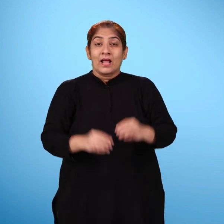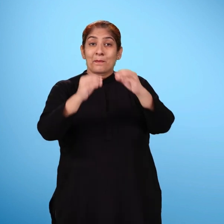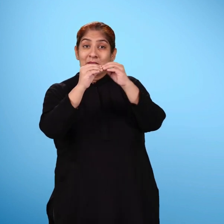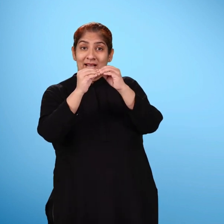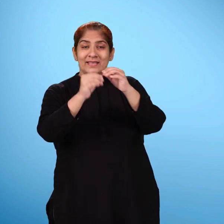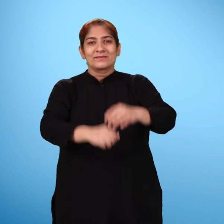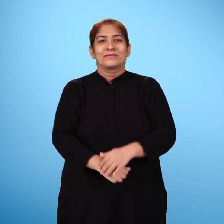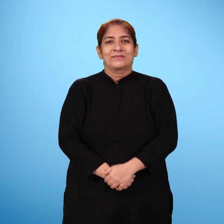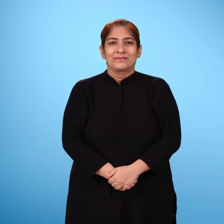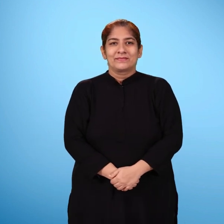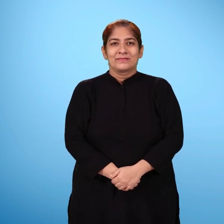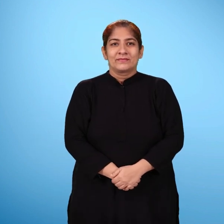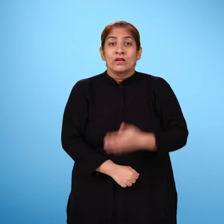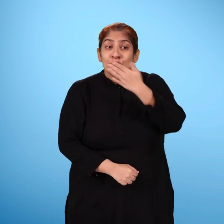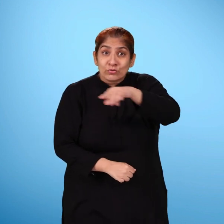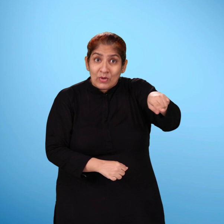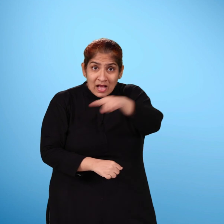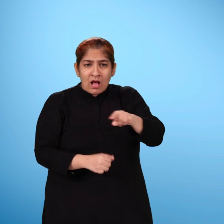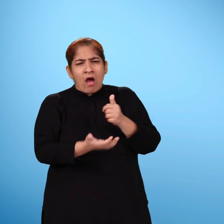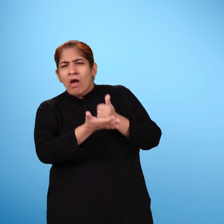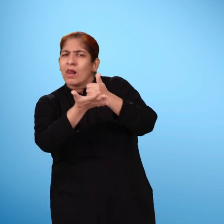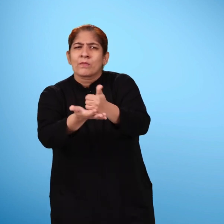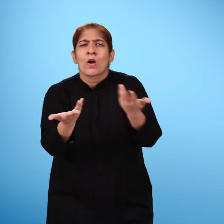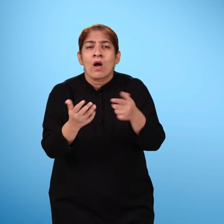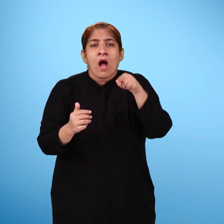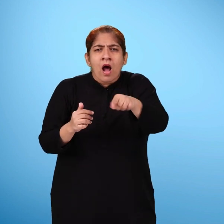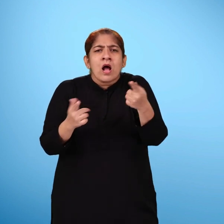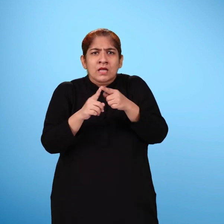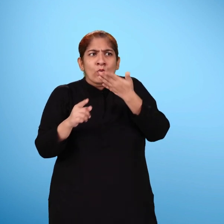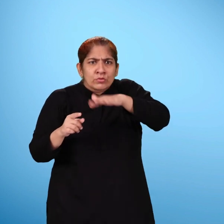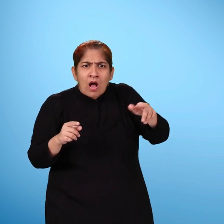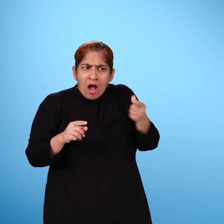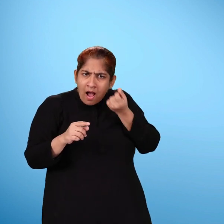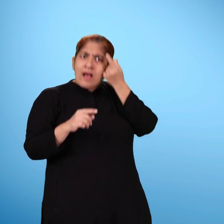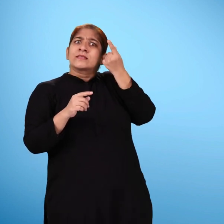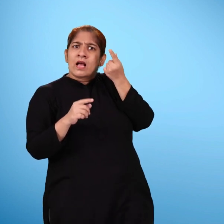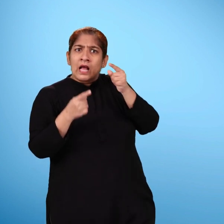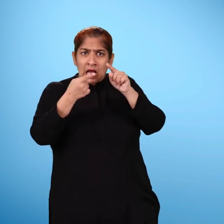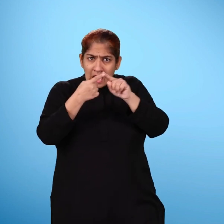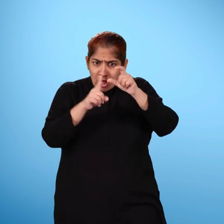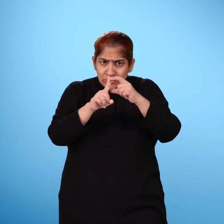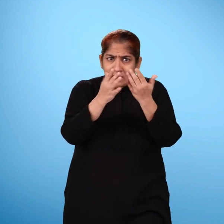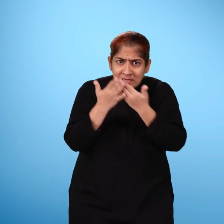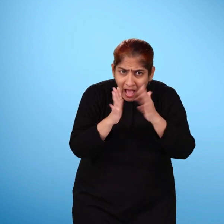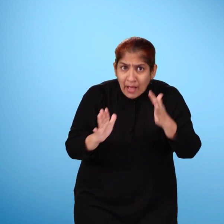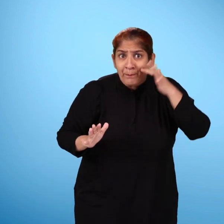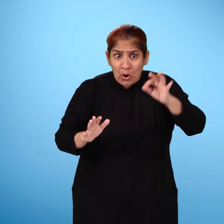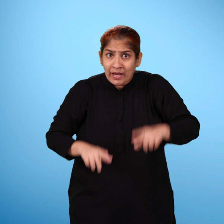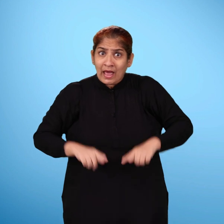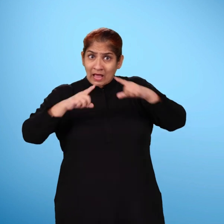Option B. Help children to realize the importance of education in their life.